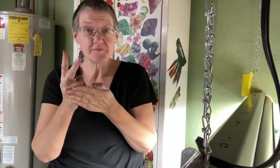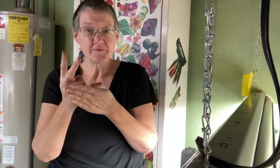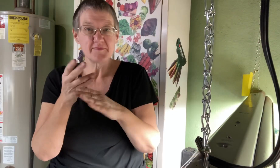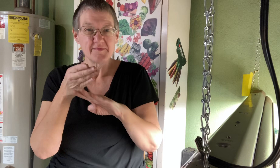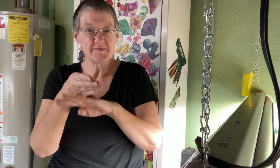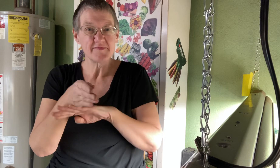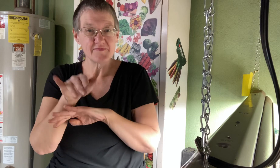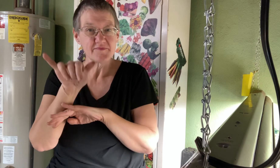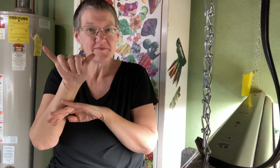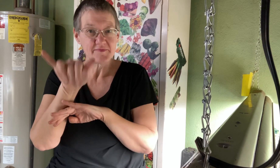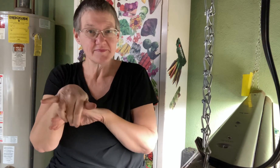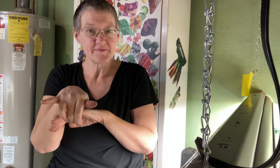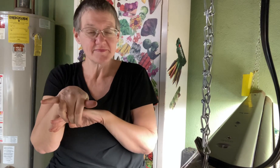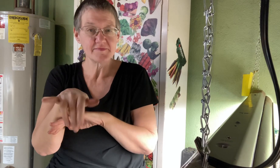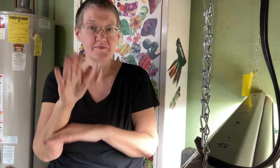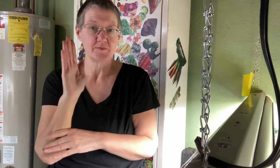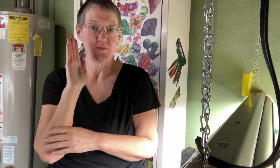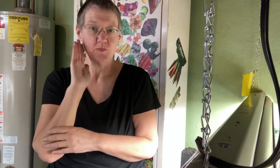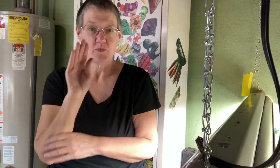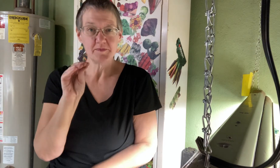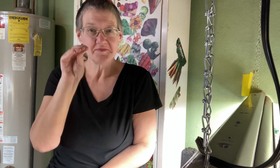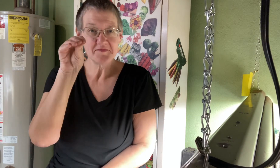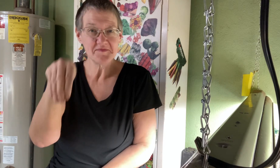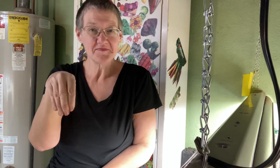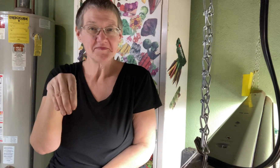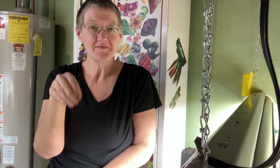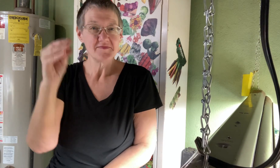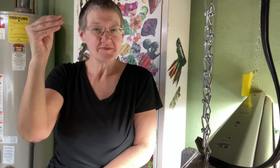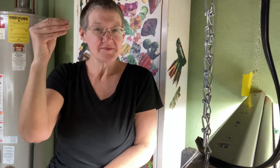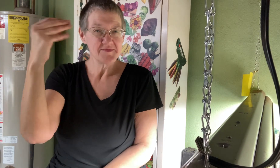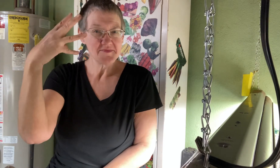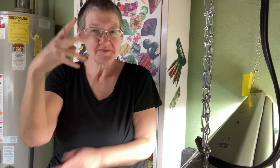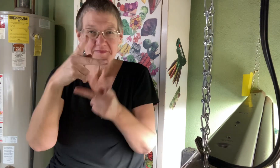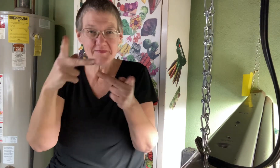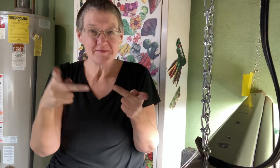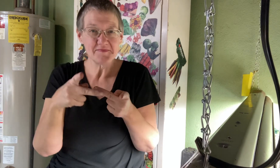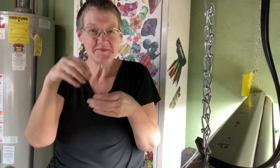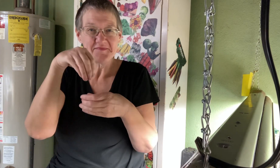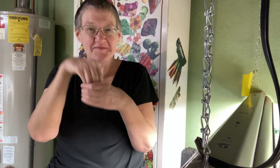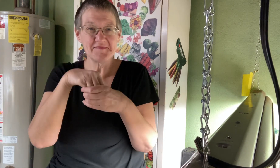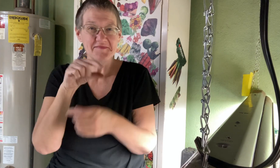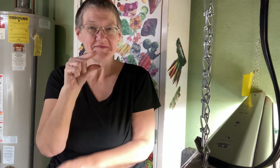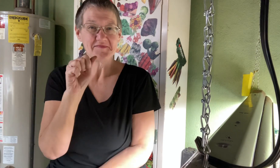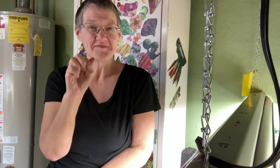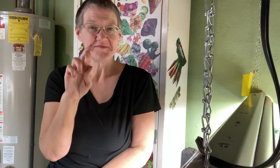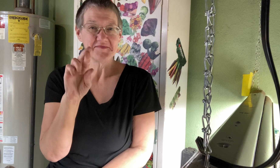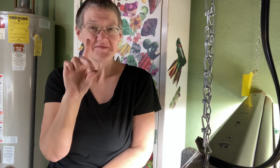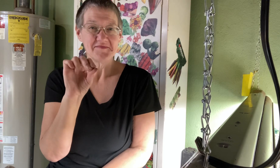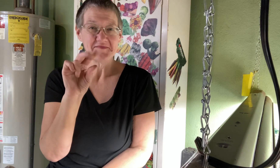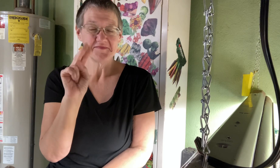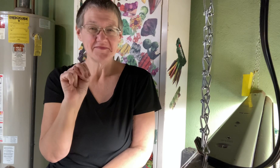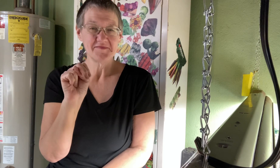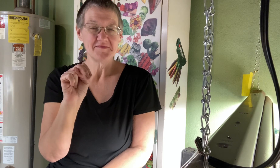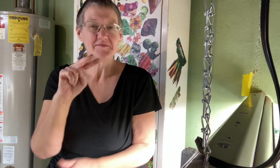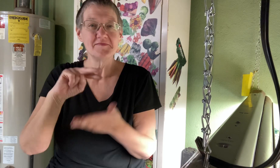And 2 weeks after that, we're going to plant them into the garden in a sunny location.